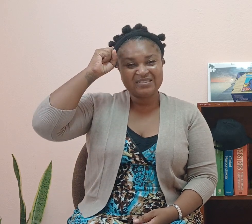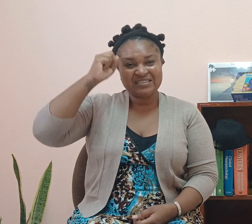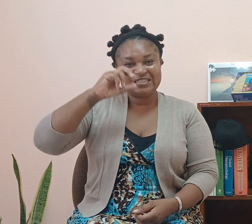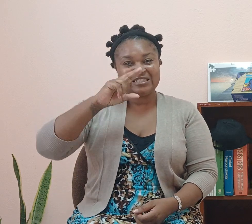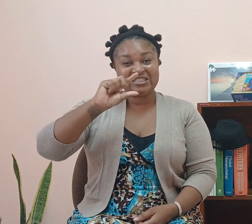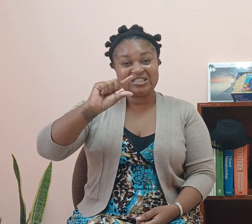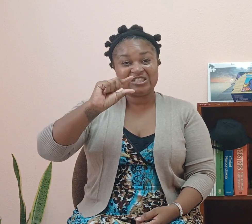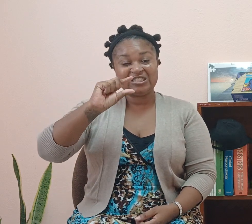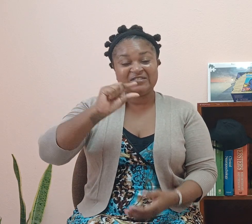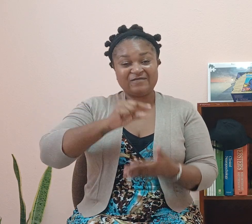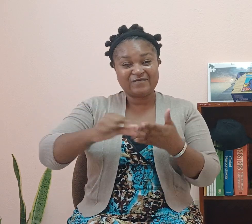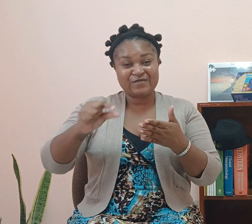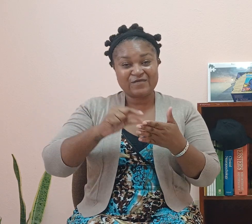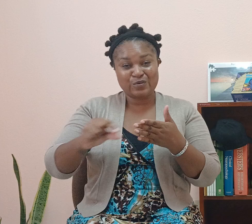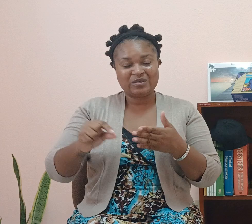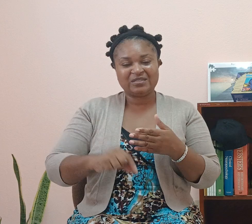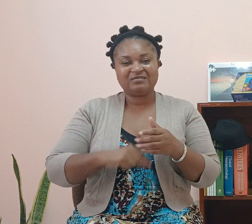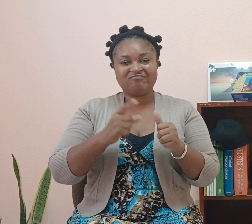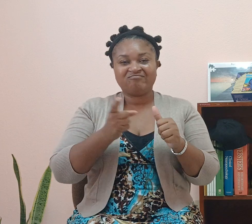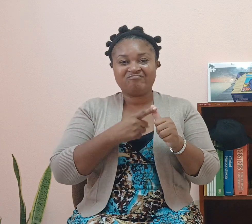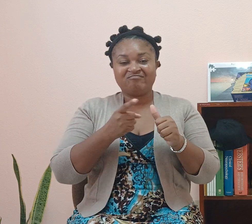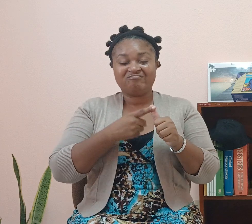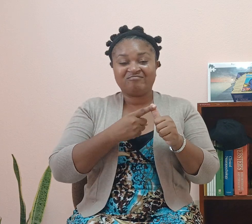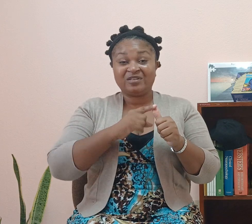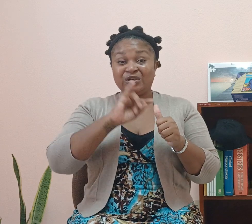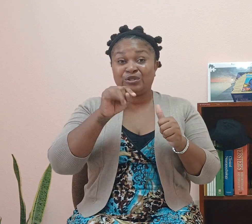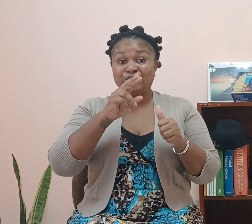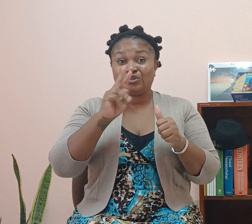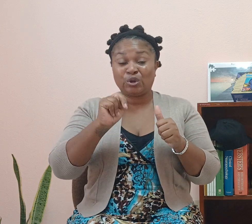John 3:16, Common English Bible.